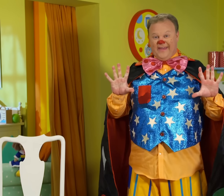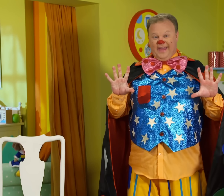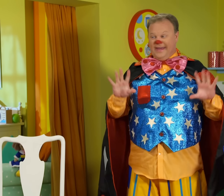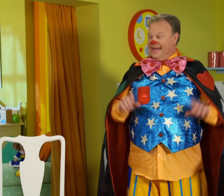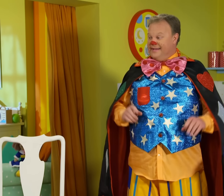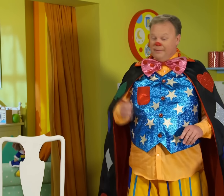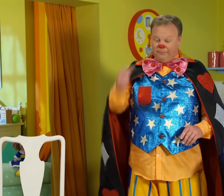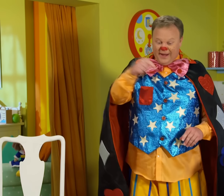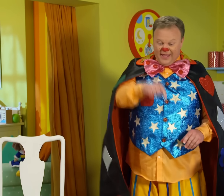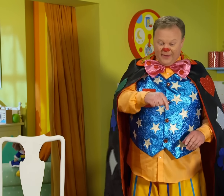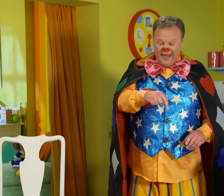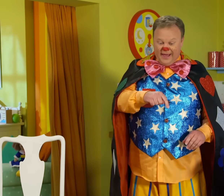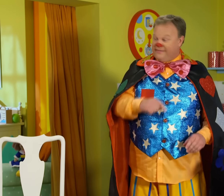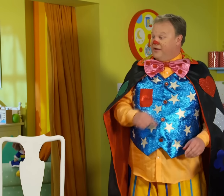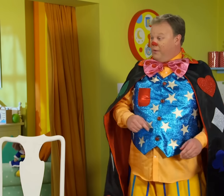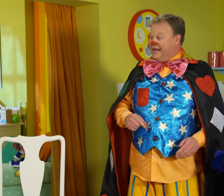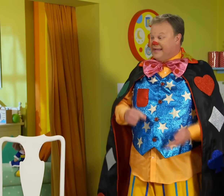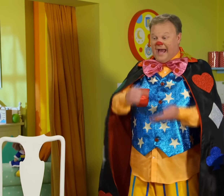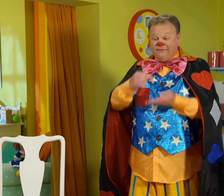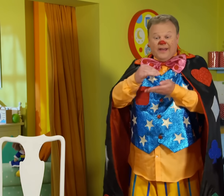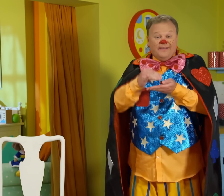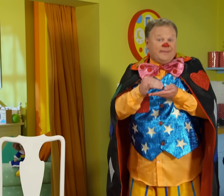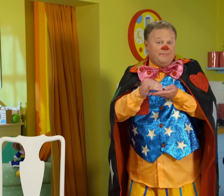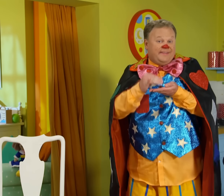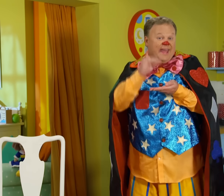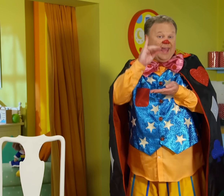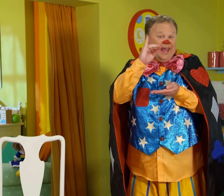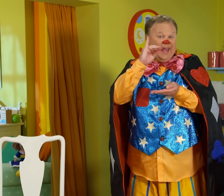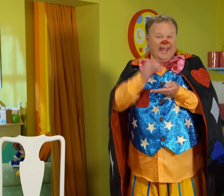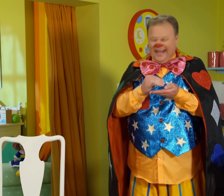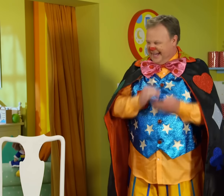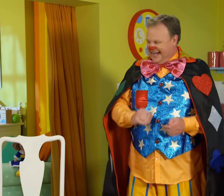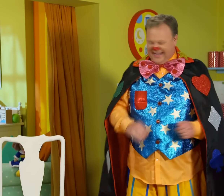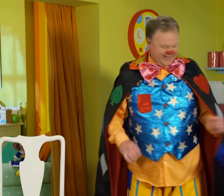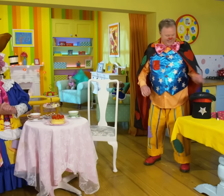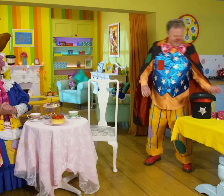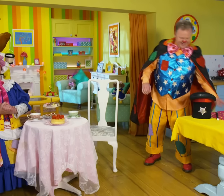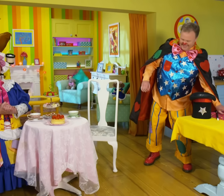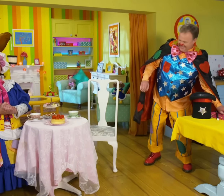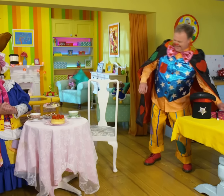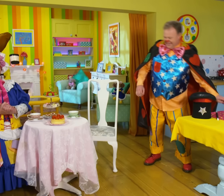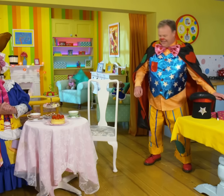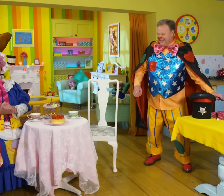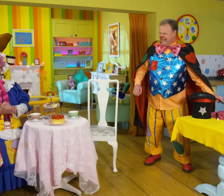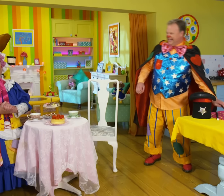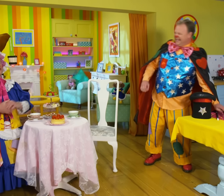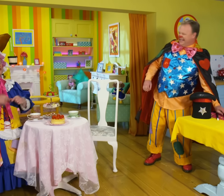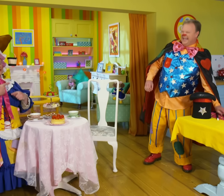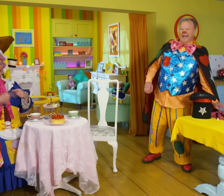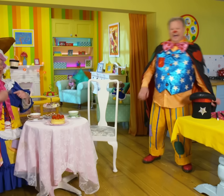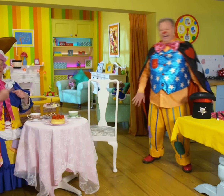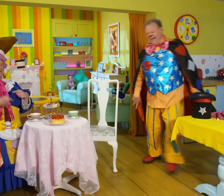magic to bring you here so we could have some tea. I don't know. Mr.